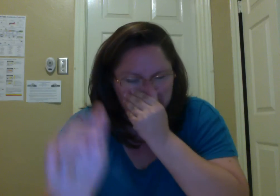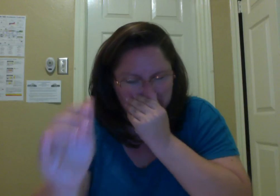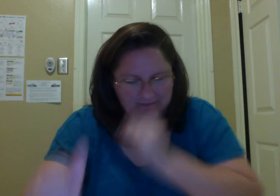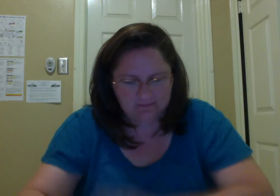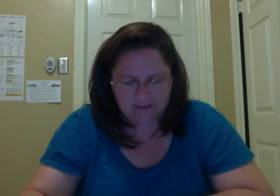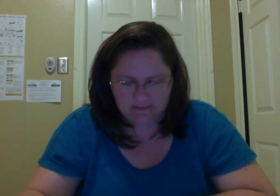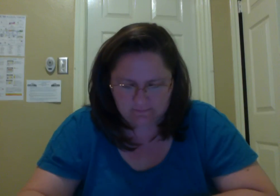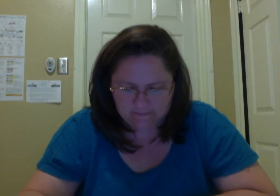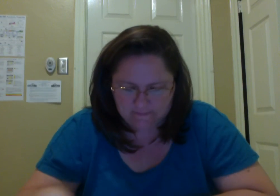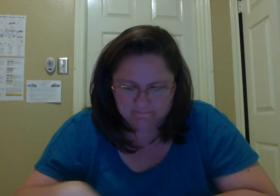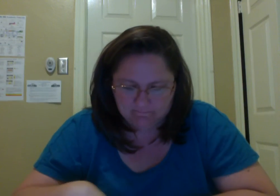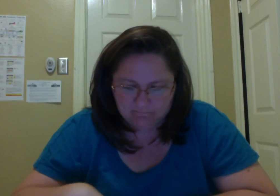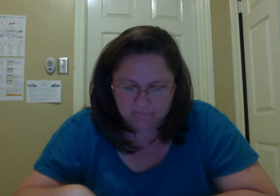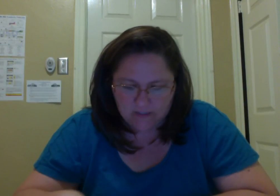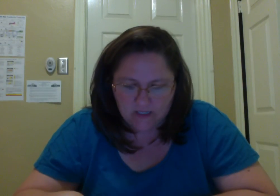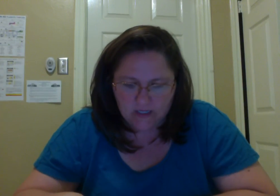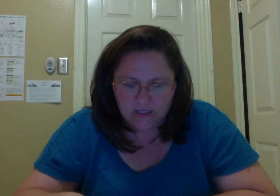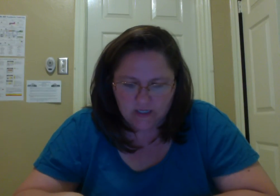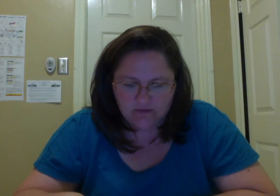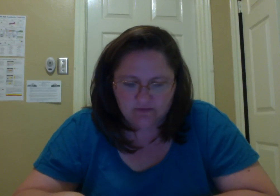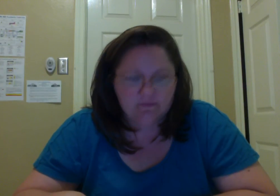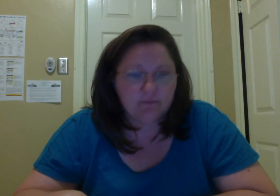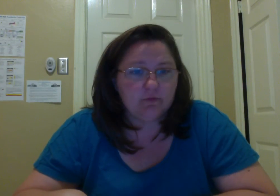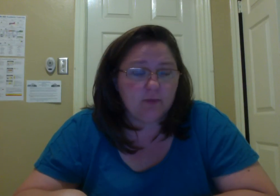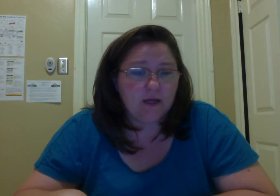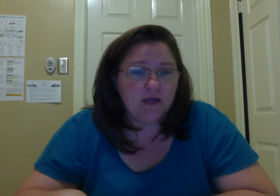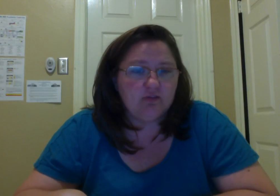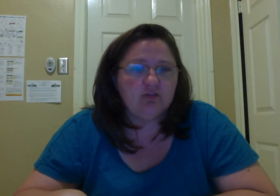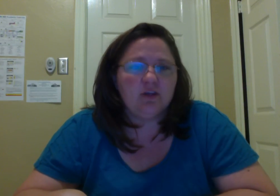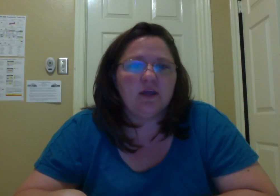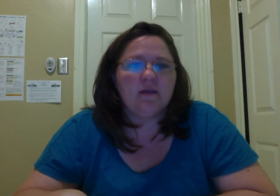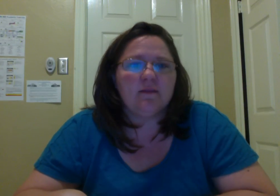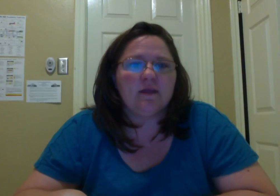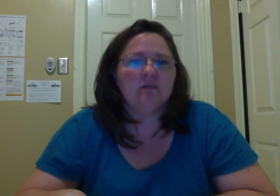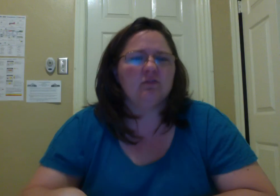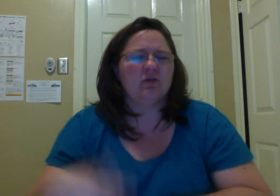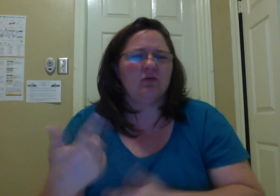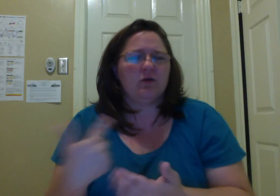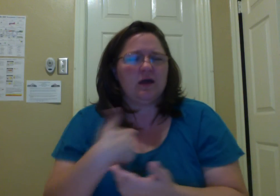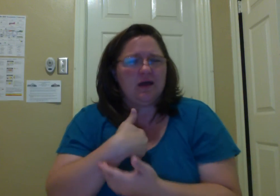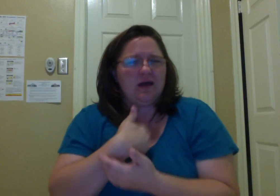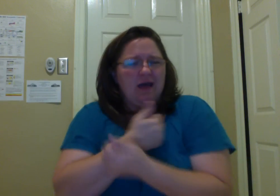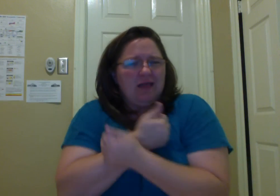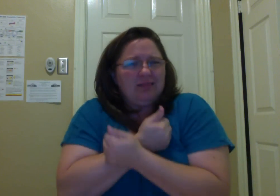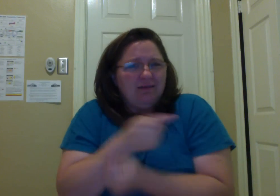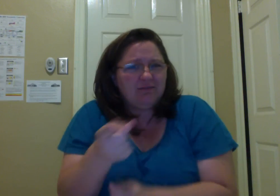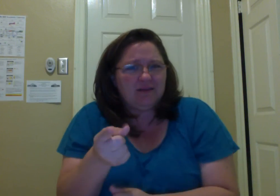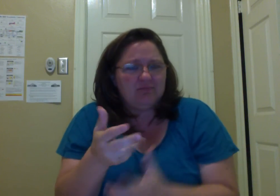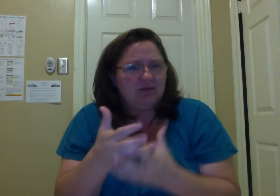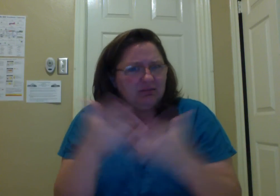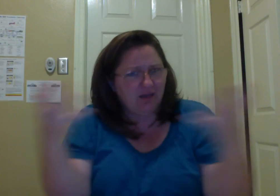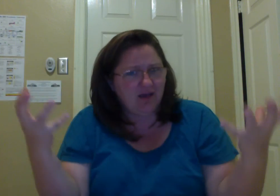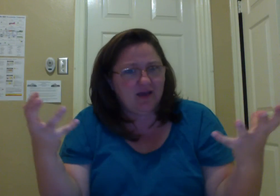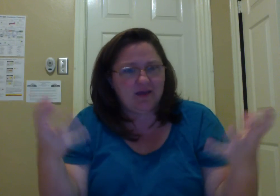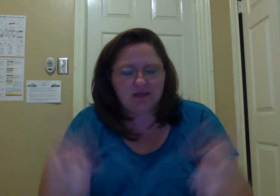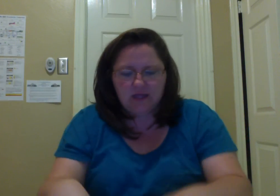Dan says, I just love him so much. And then, so I love him a lot.